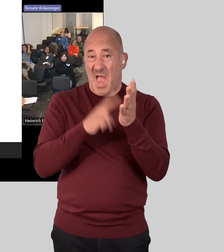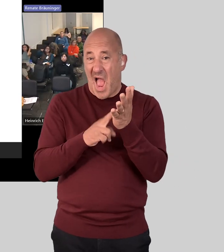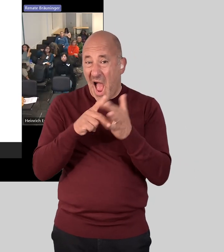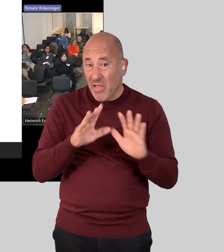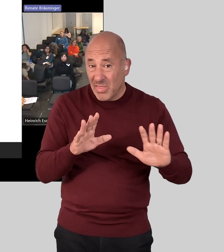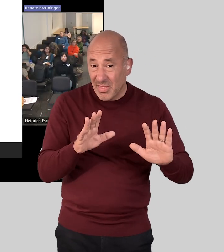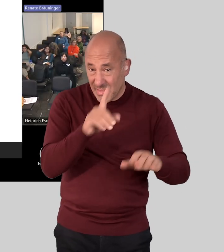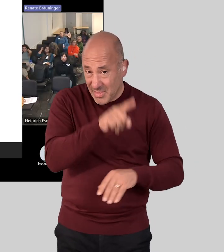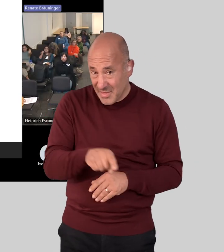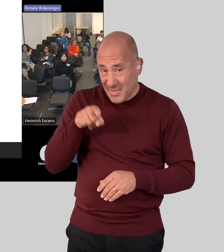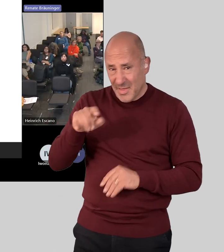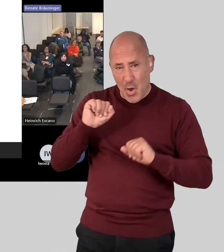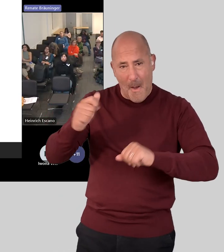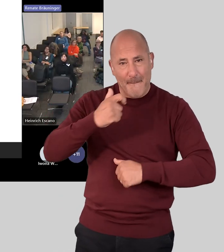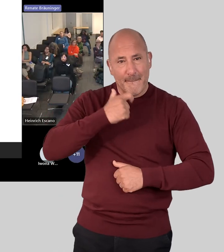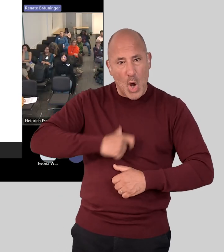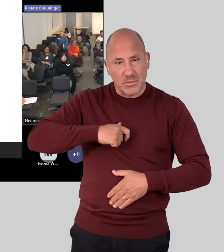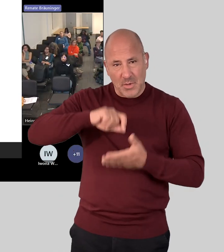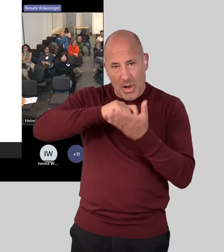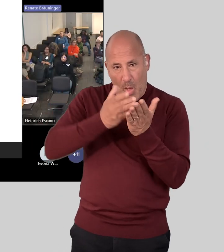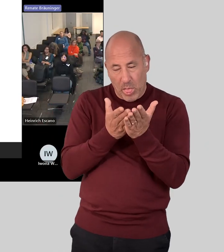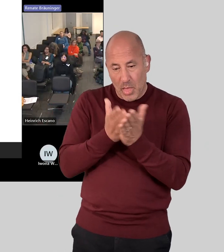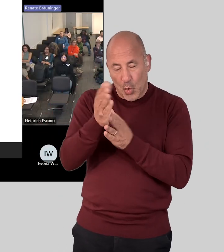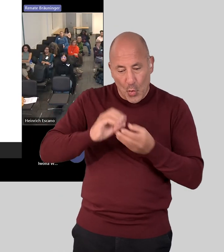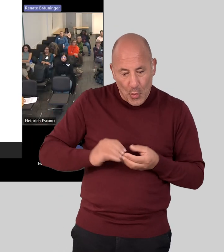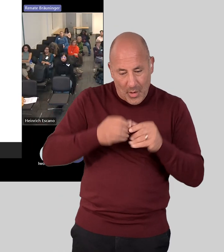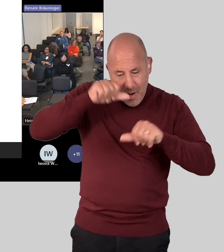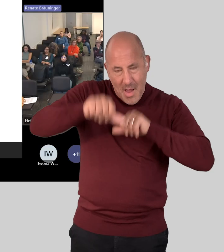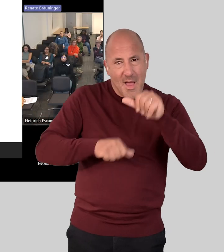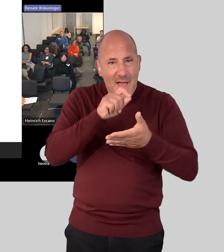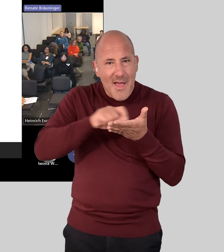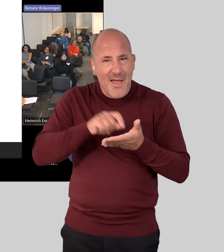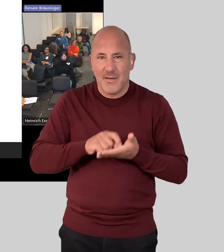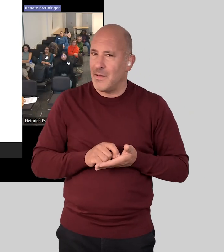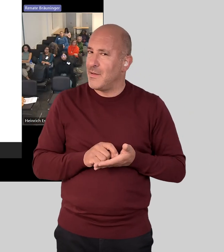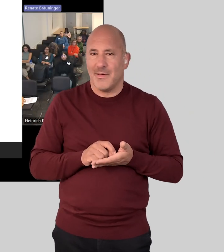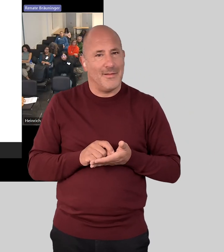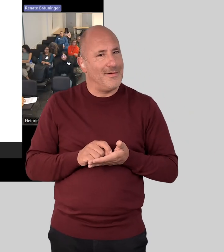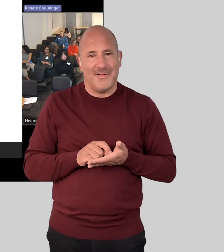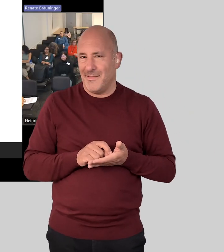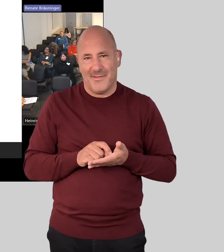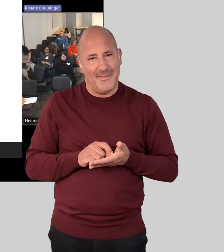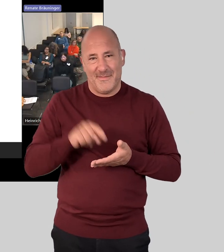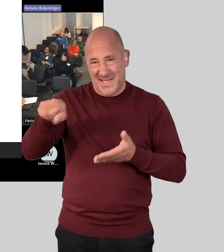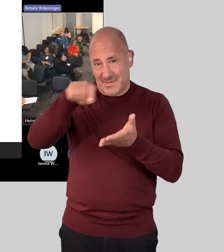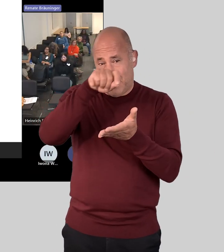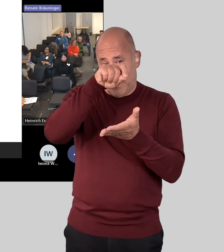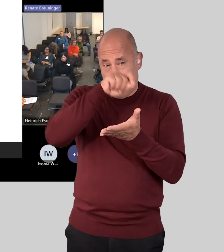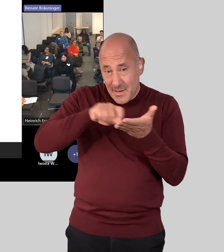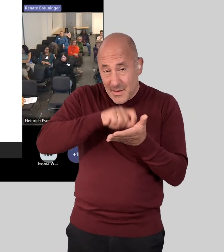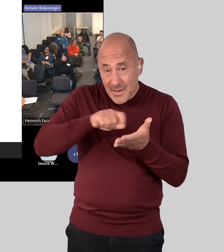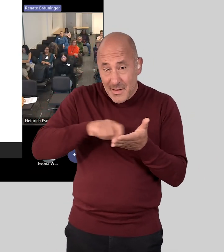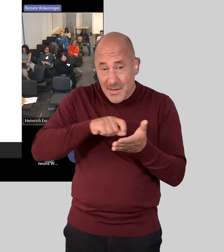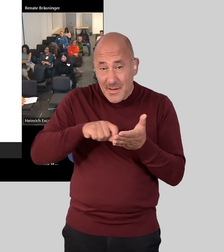notes, but the Kersmacher, they are not her personal notes she made during the creation